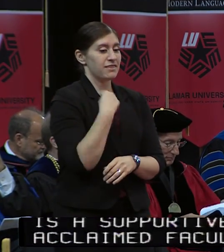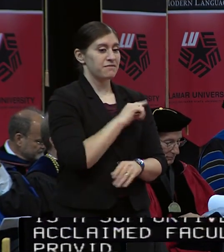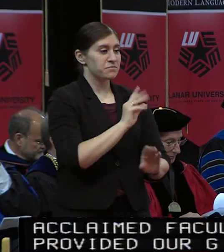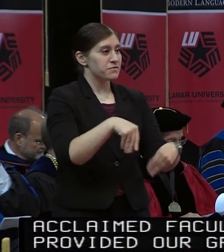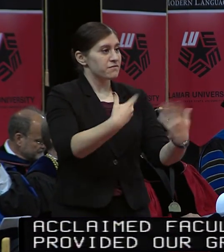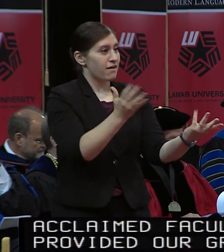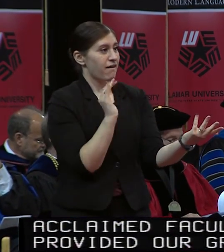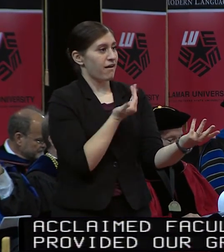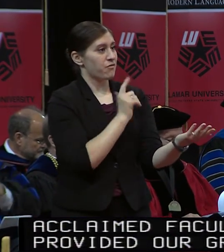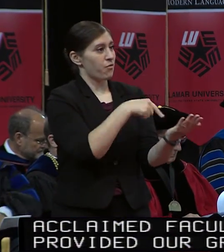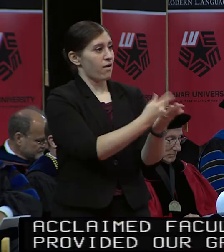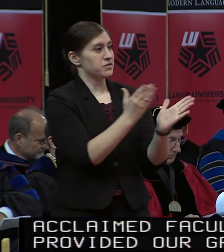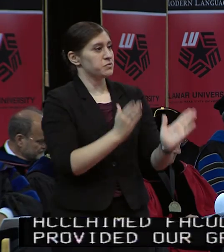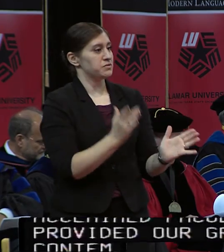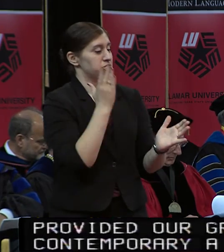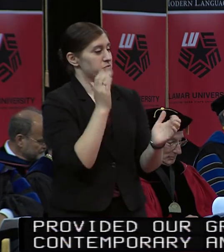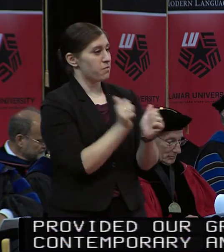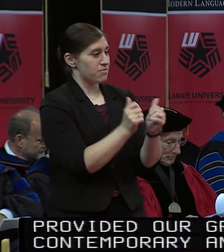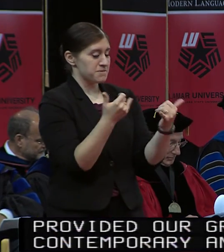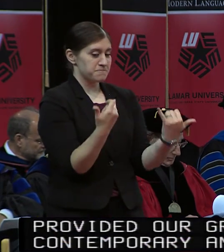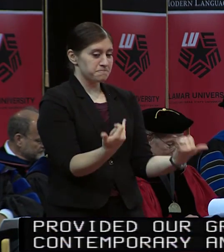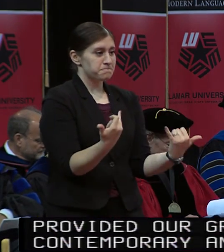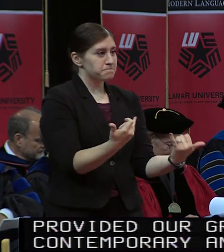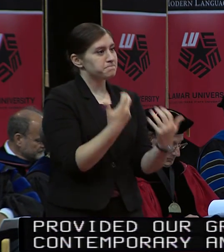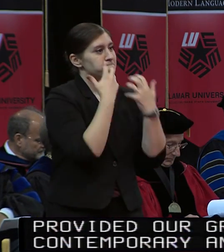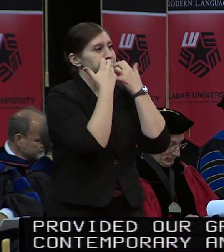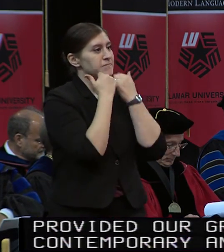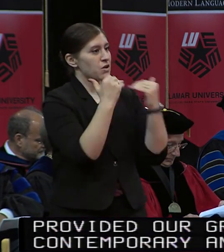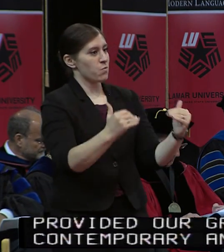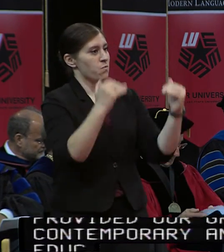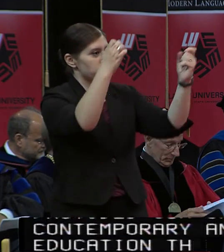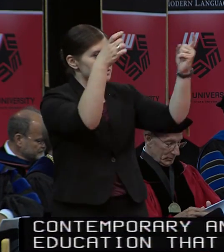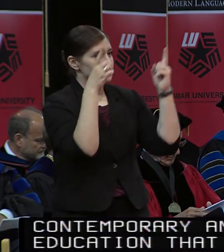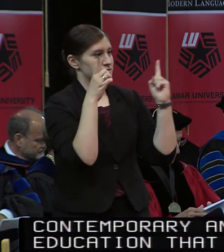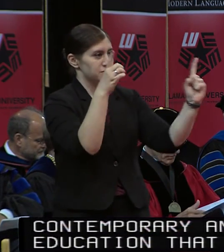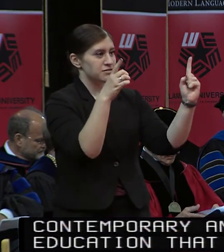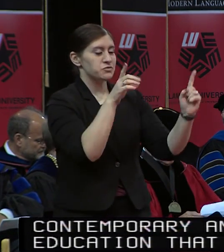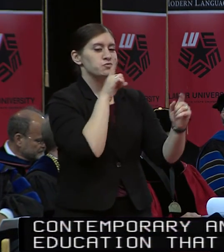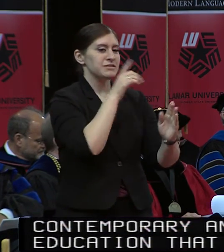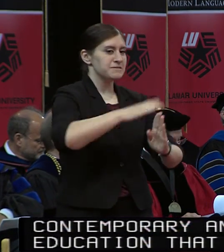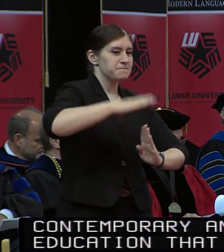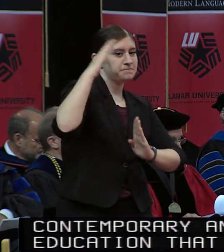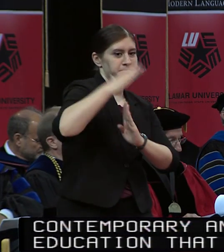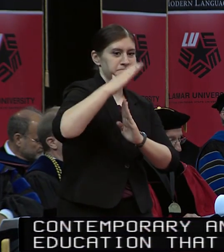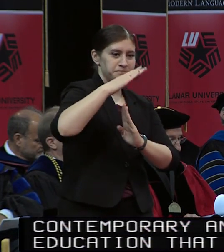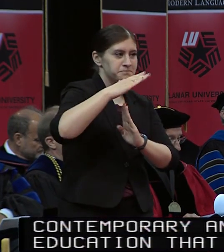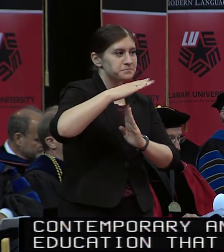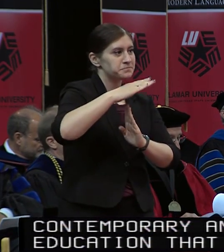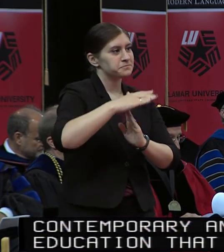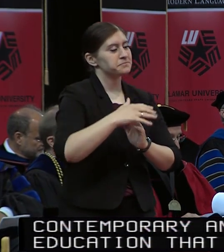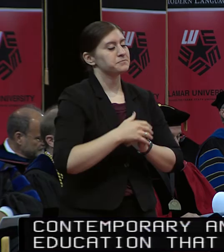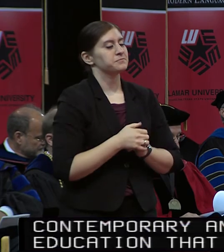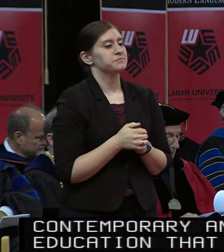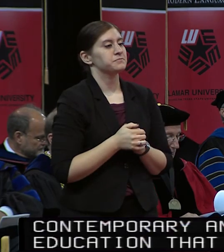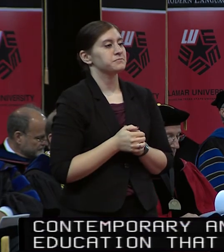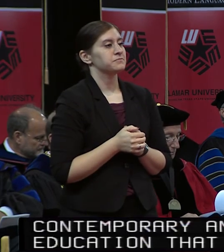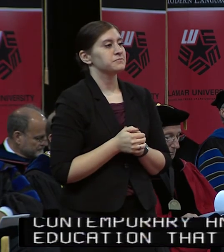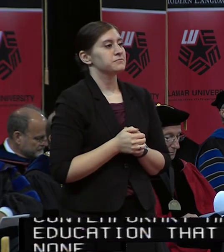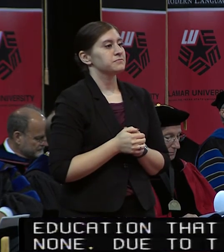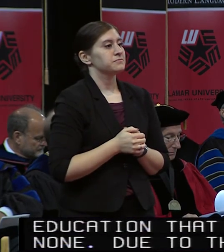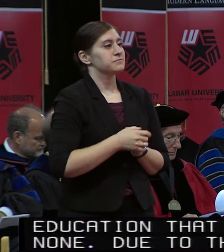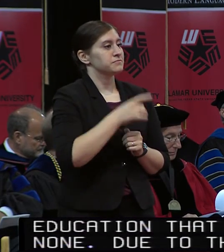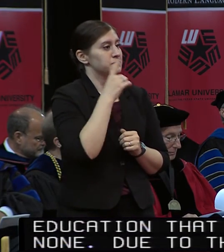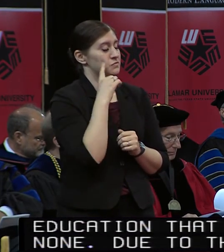our graduates with a contemporary and valuable higher education that is second to none. Due to